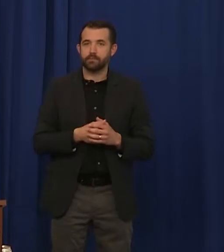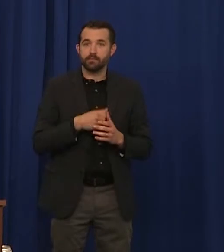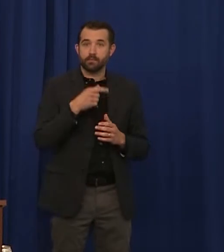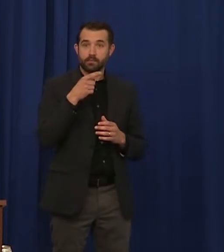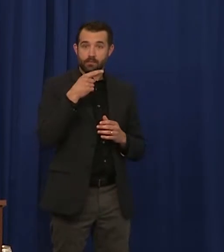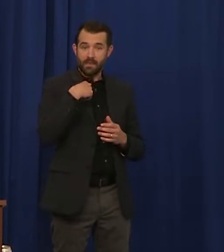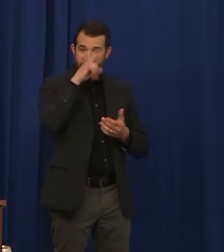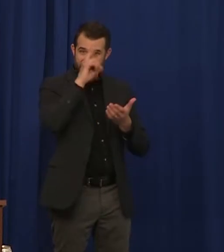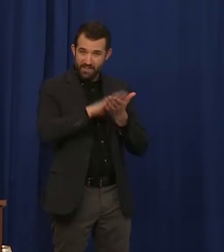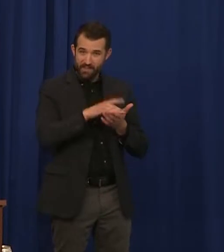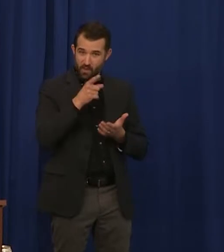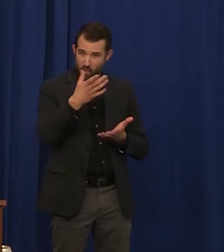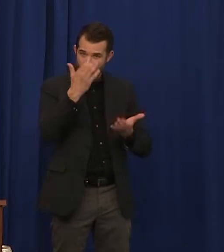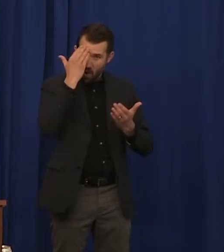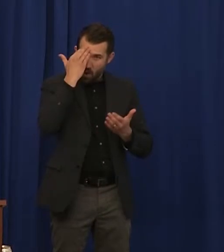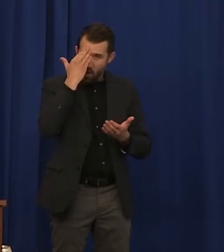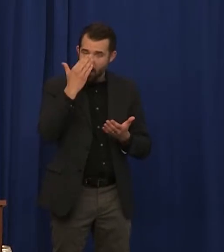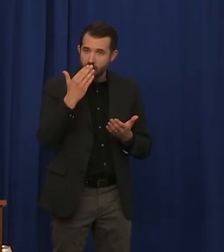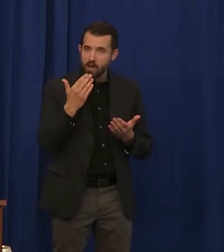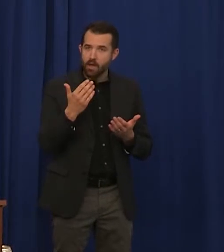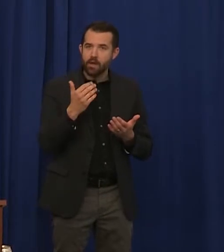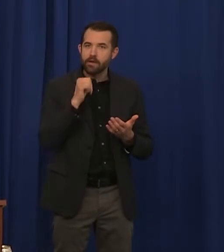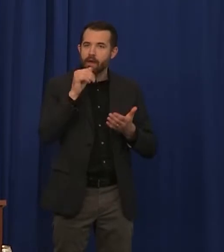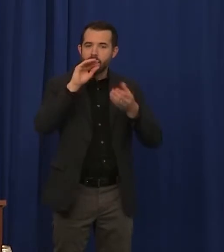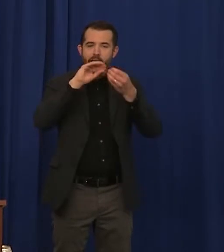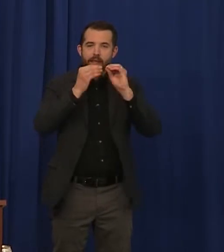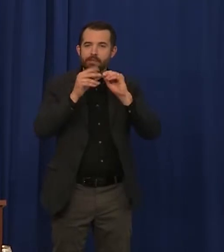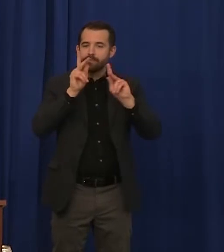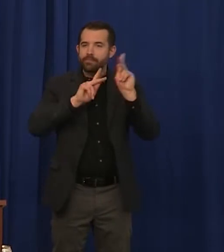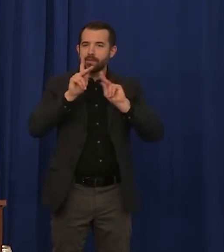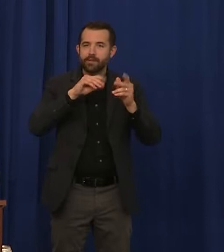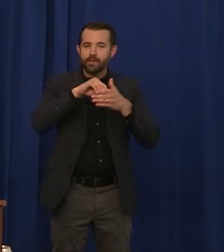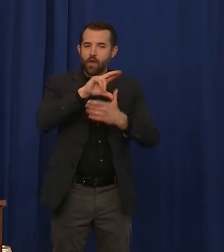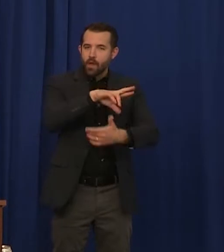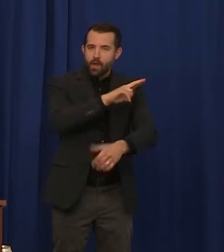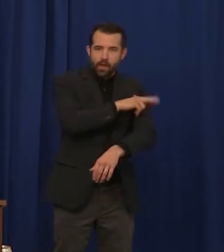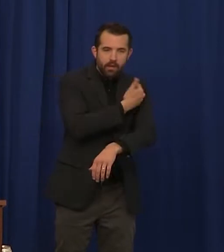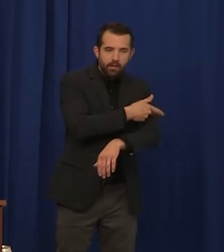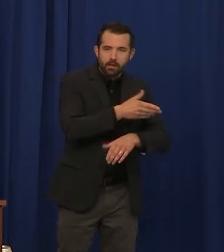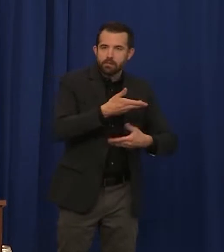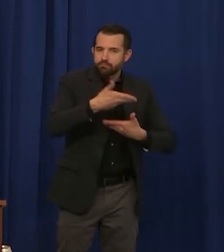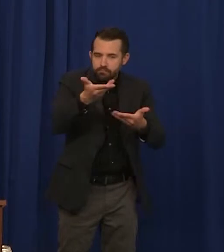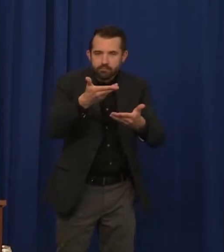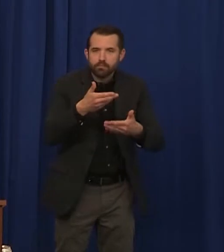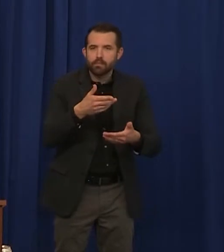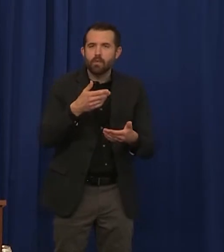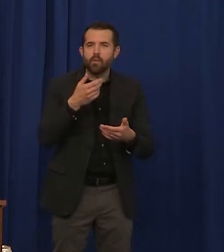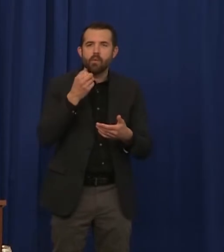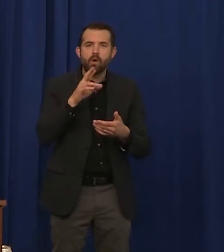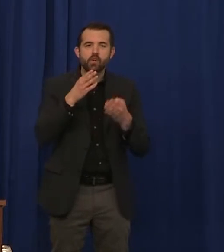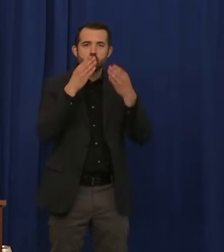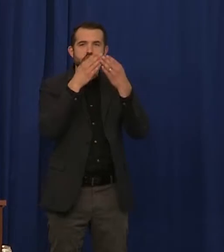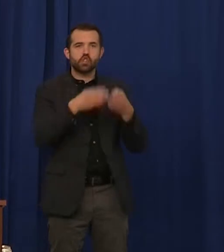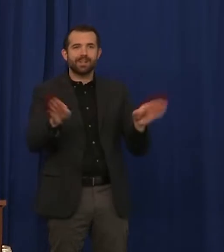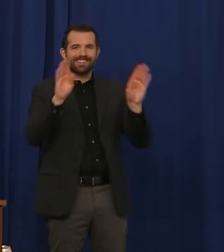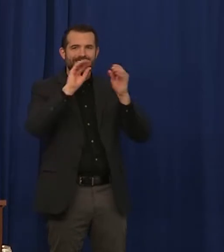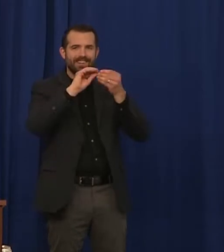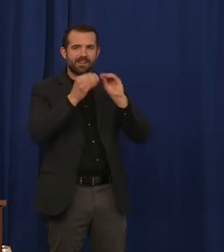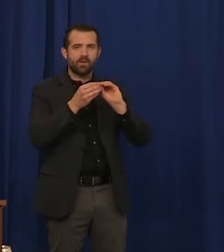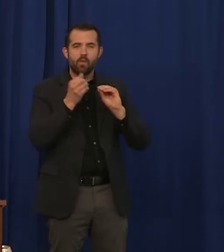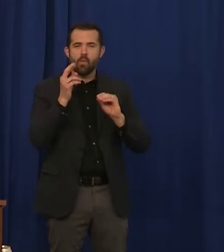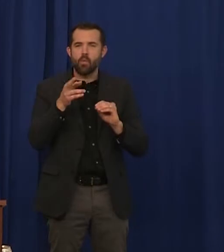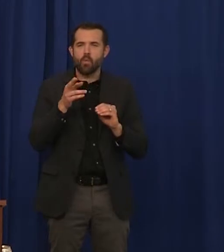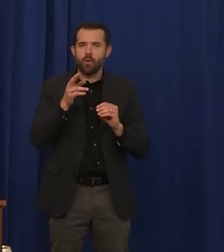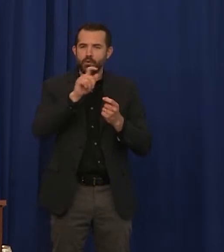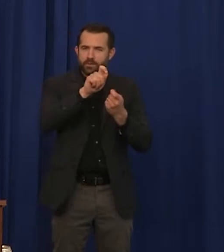much hospitalizations, but just generally how do numbers appear? Or are you specifically asking about hospitalized patients?